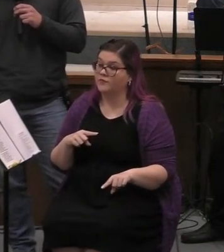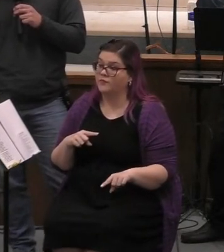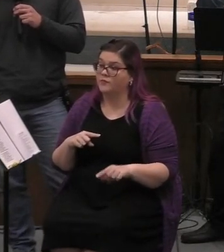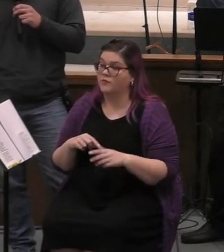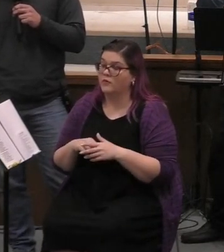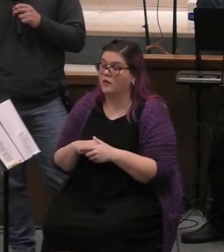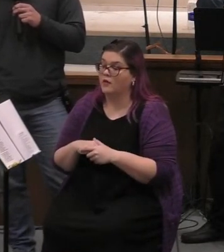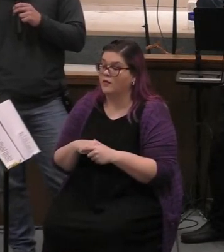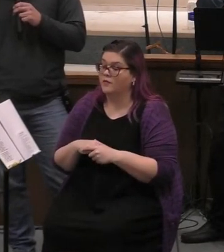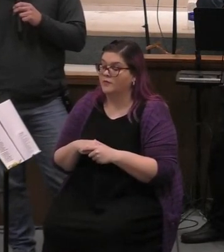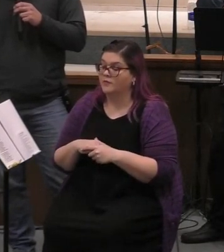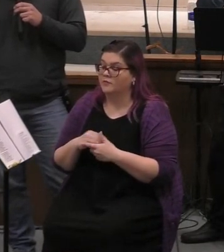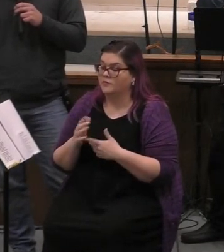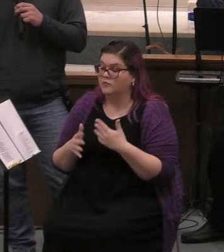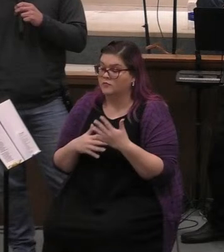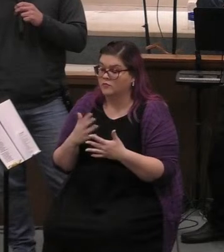be